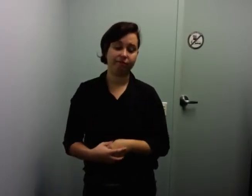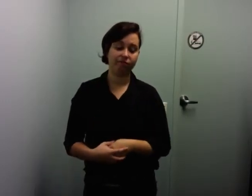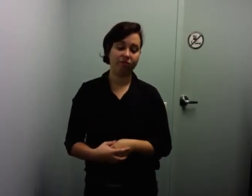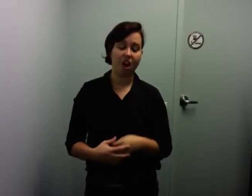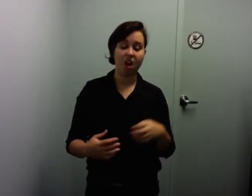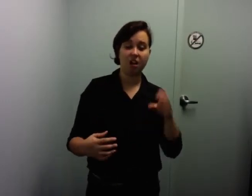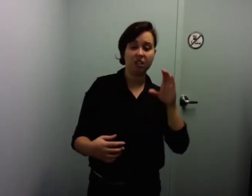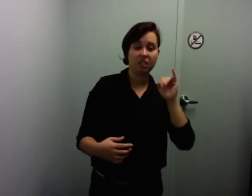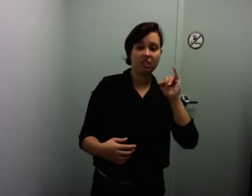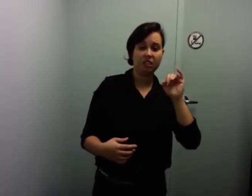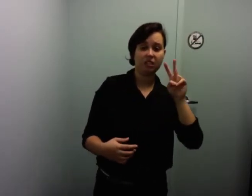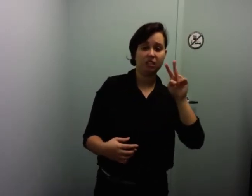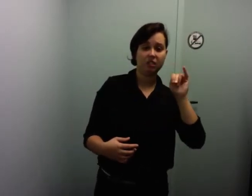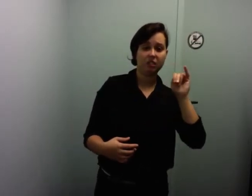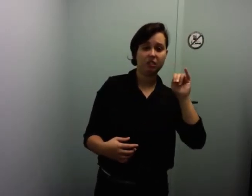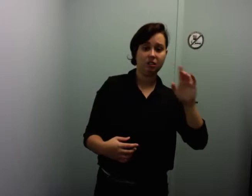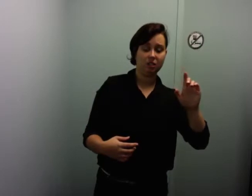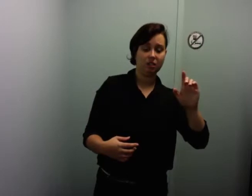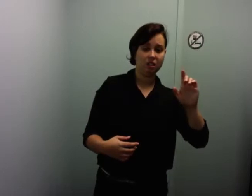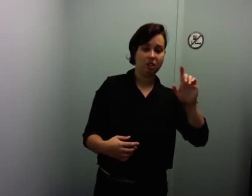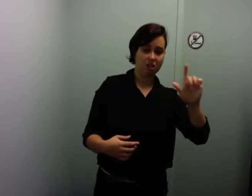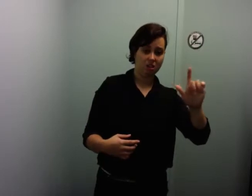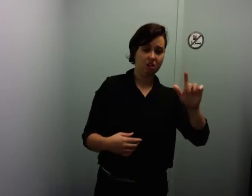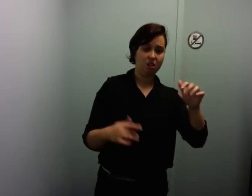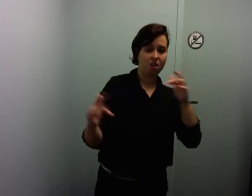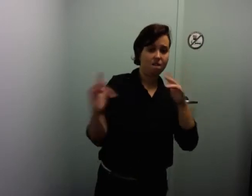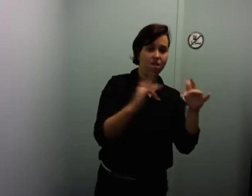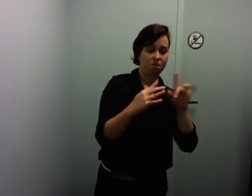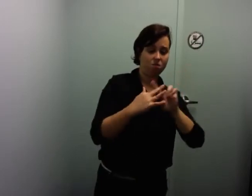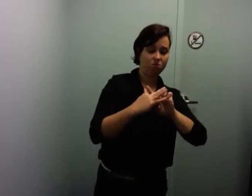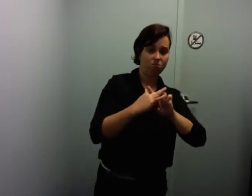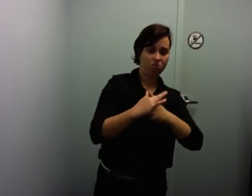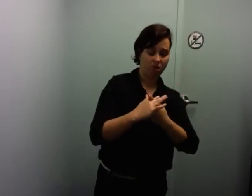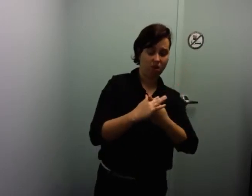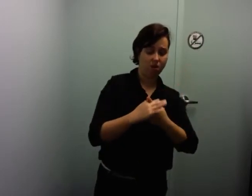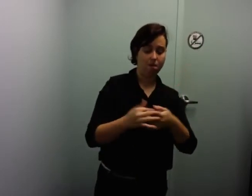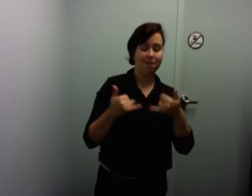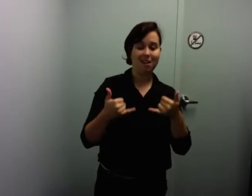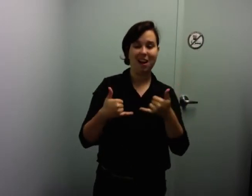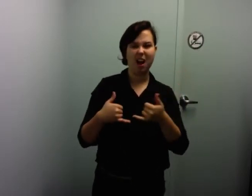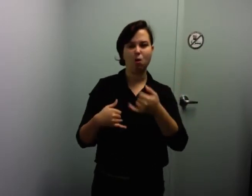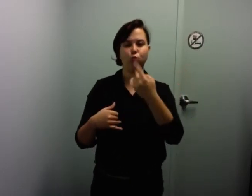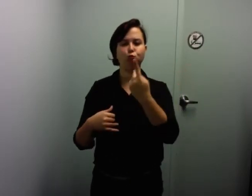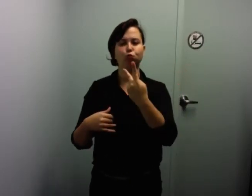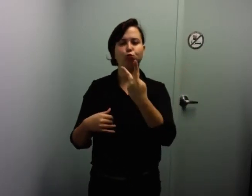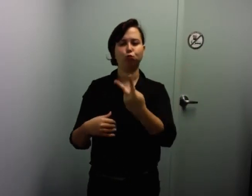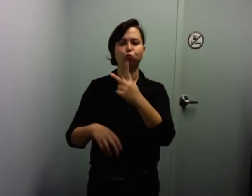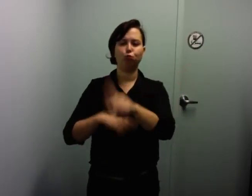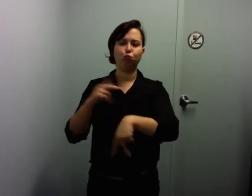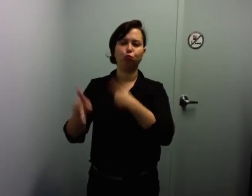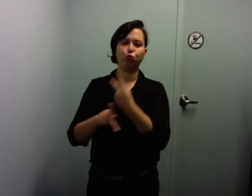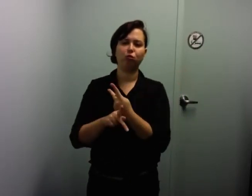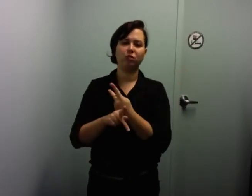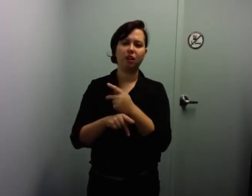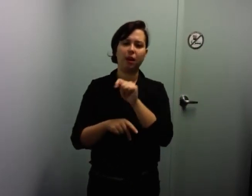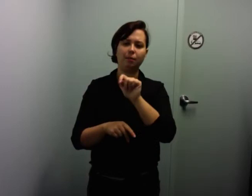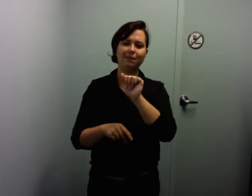taxes. The government will always collect one or the other or both. One is a progressive income tax, meaning